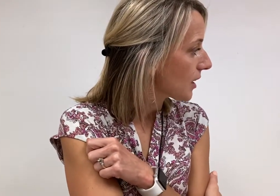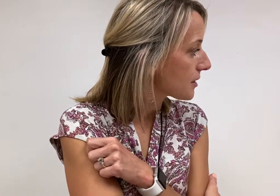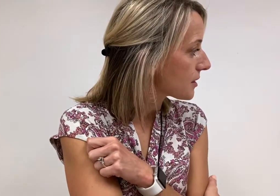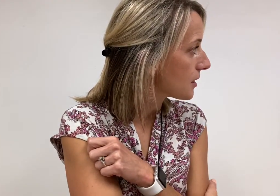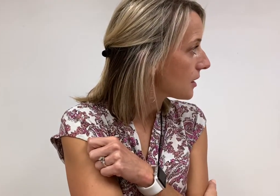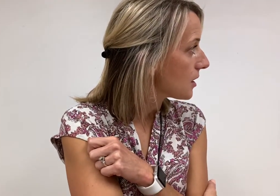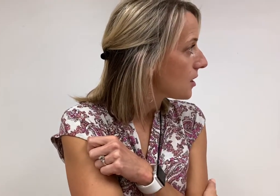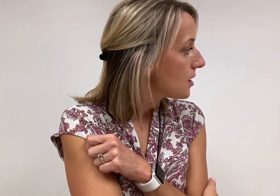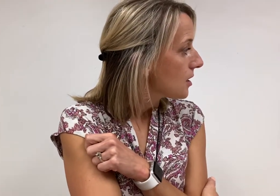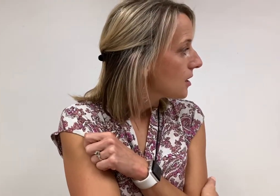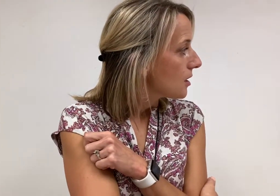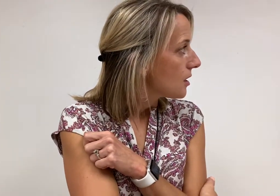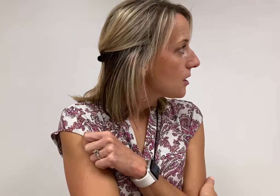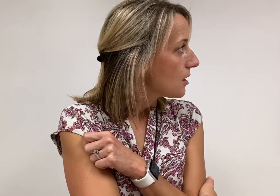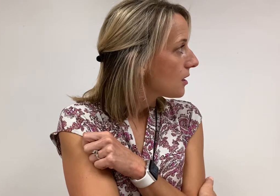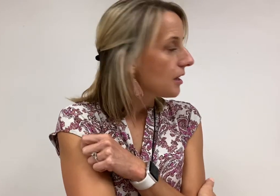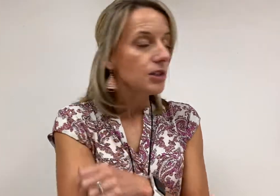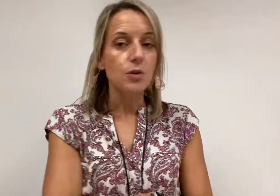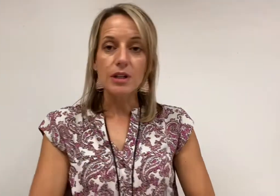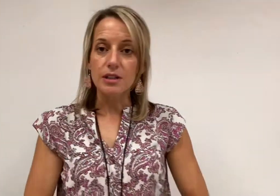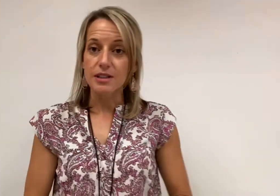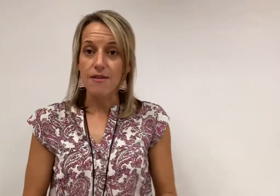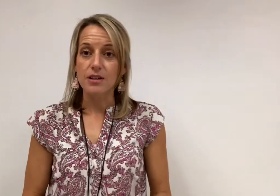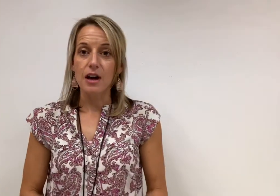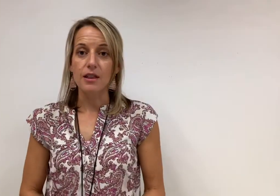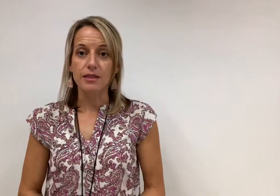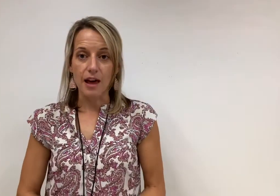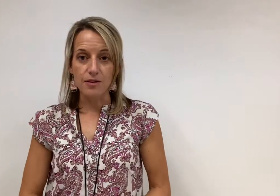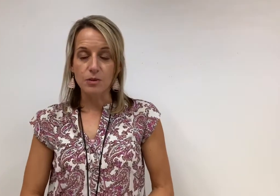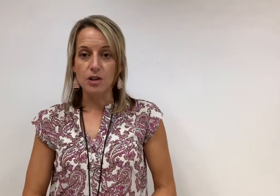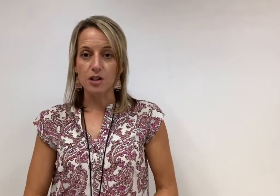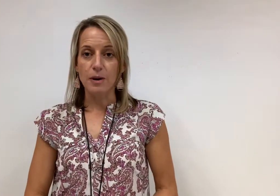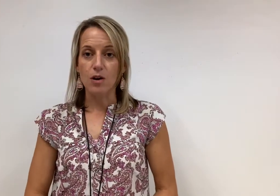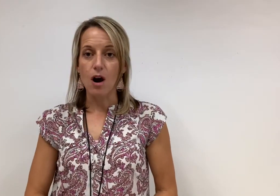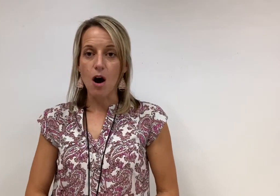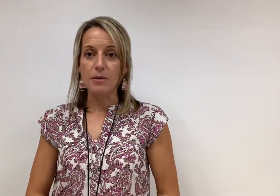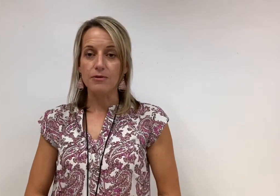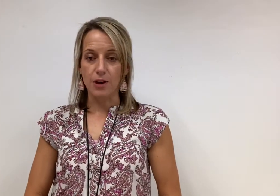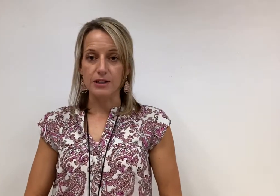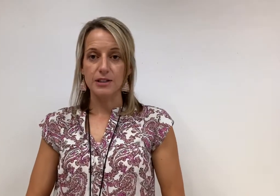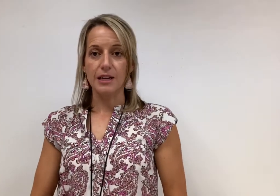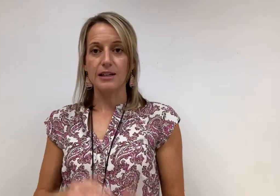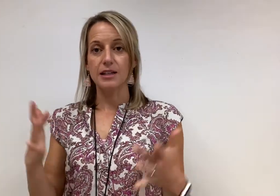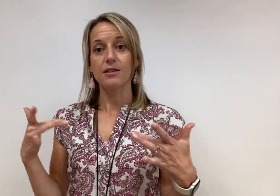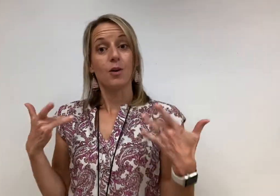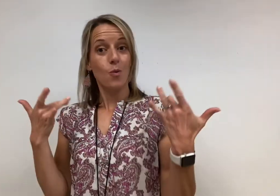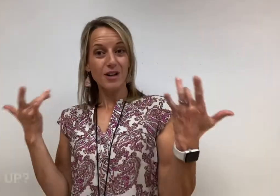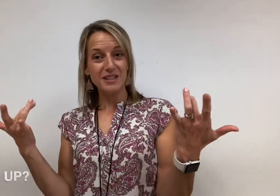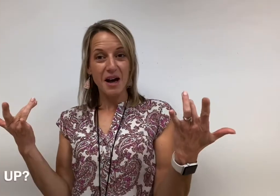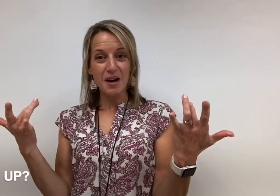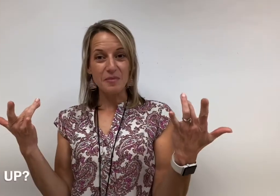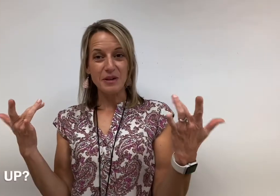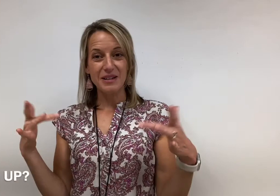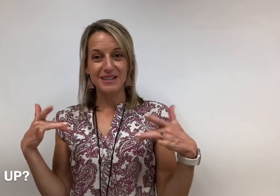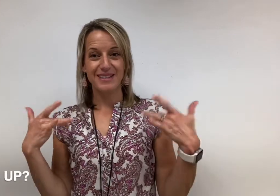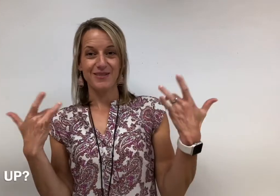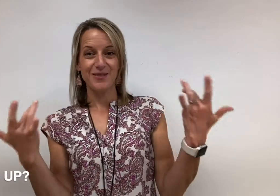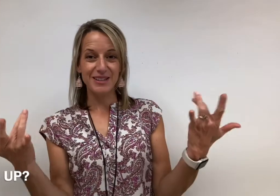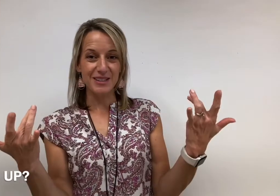Let's see. In Unit 711, we talked about common phrases in ASL, like what's up? What's up?